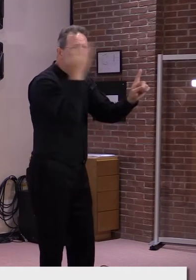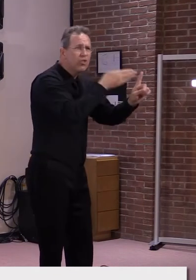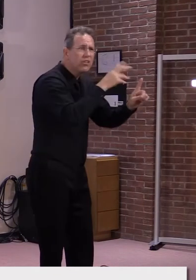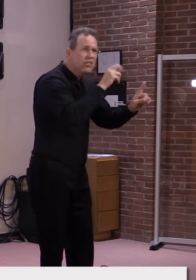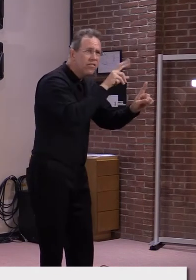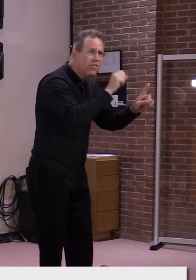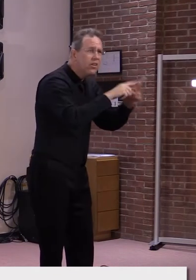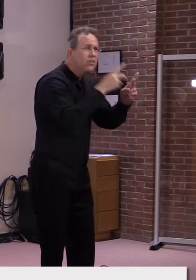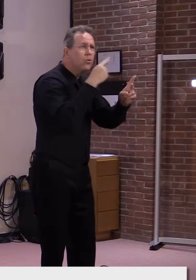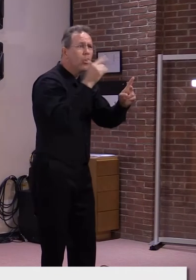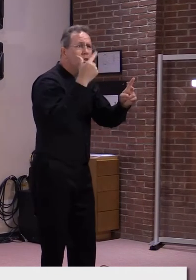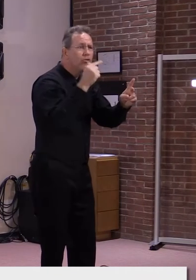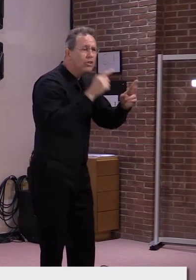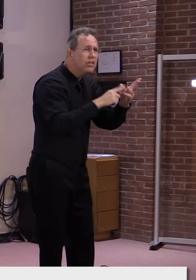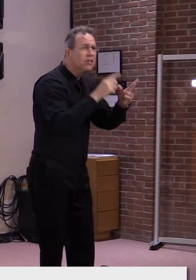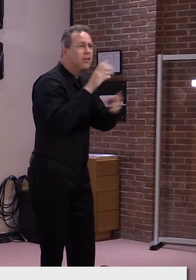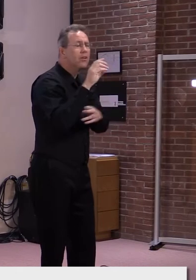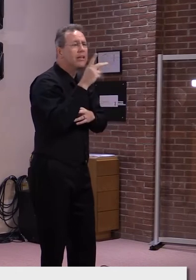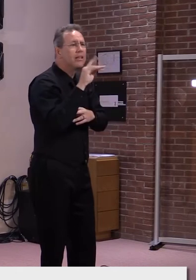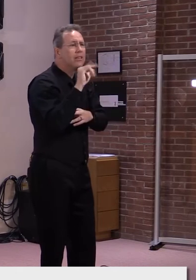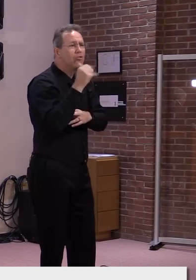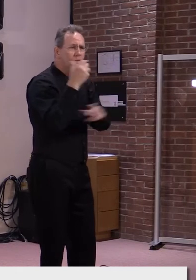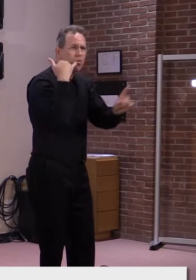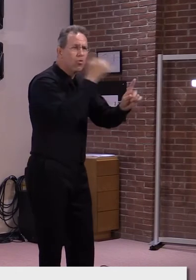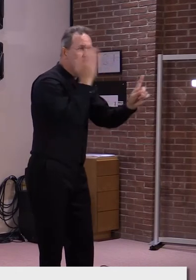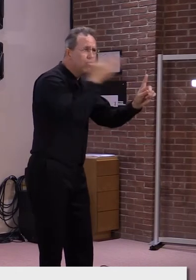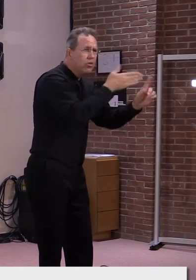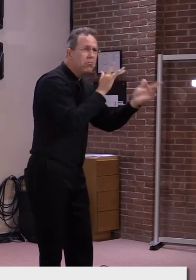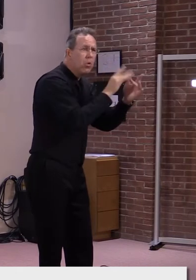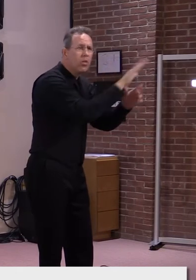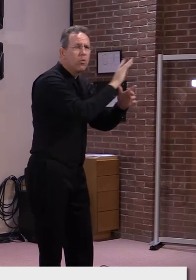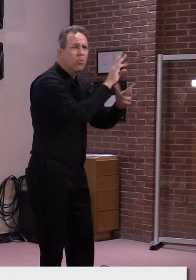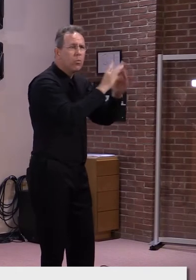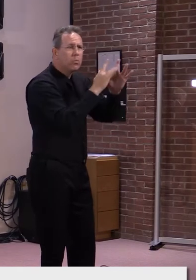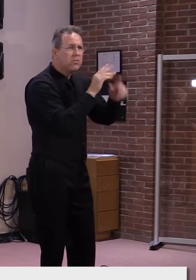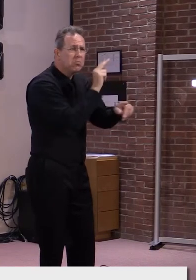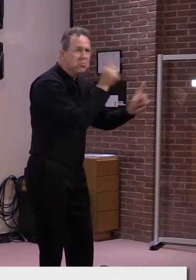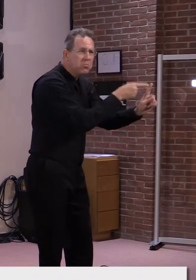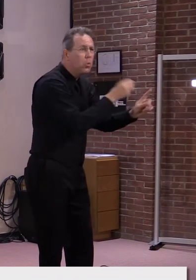for business-focused vaccine clinics, please visit